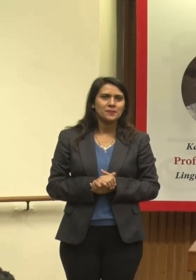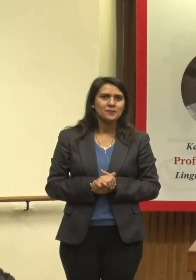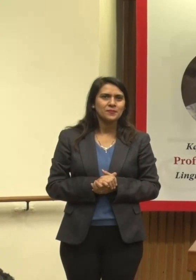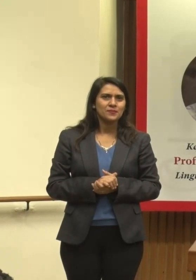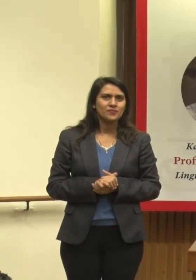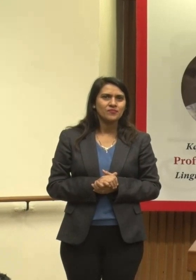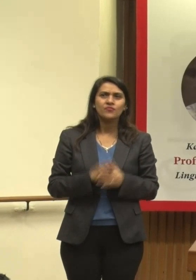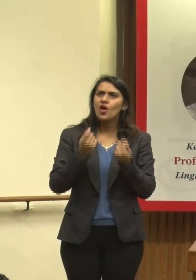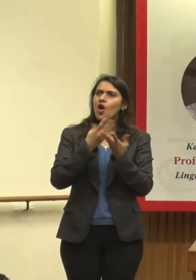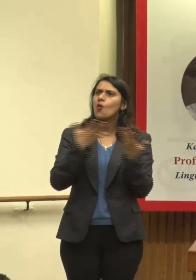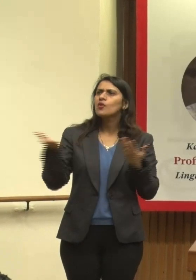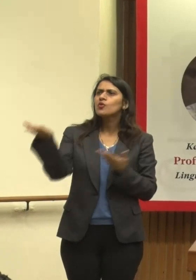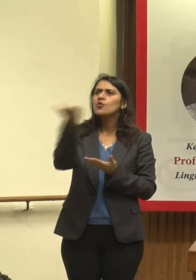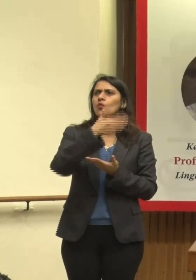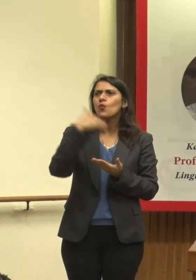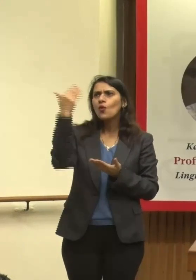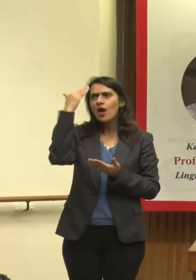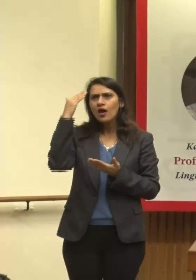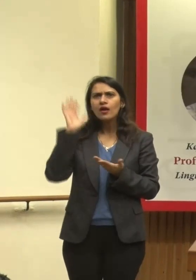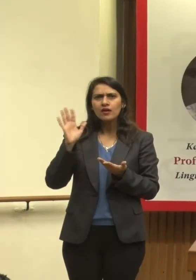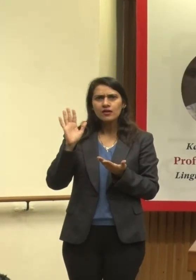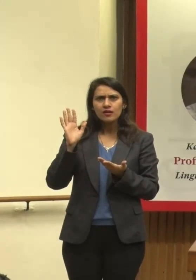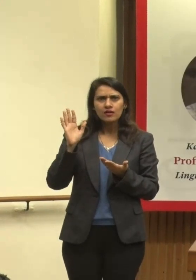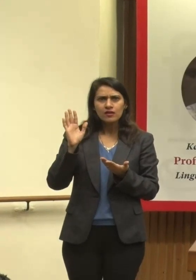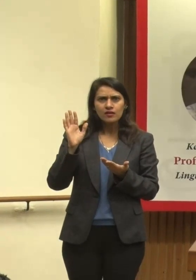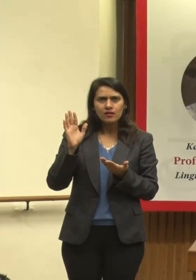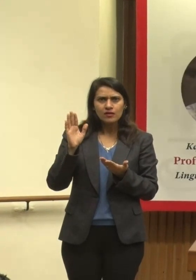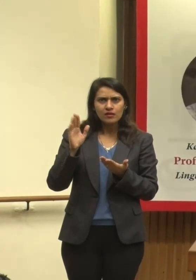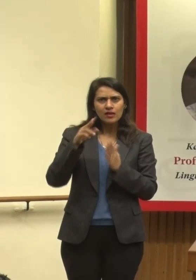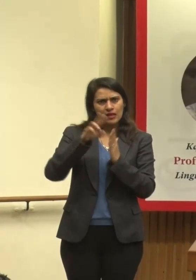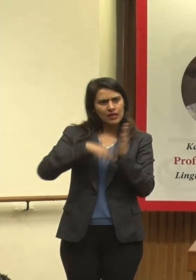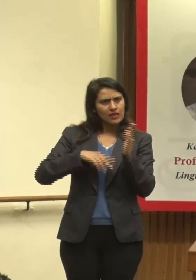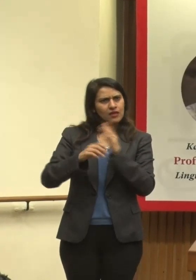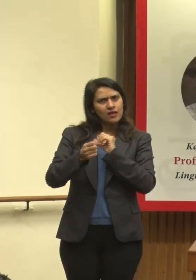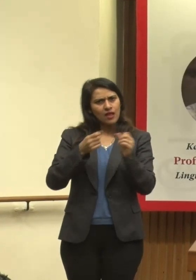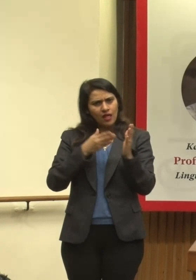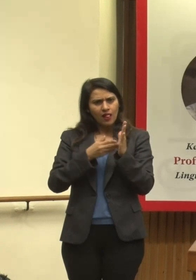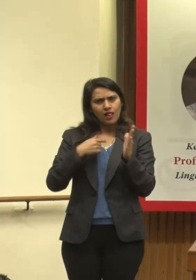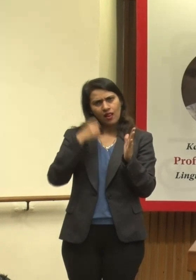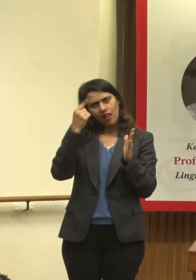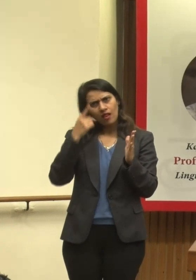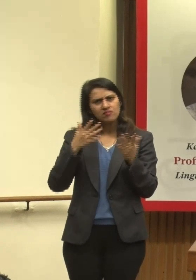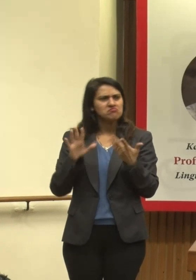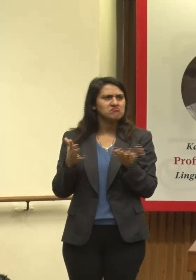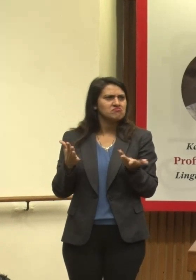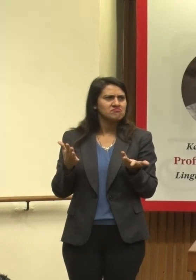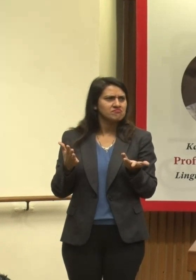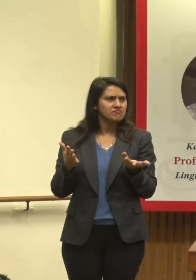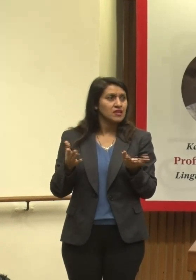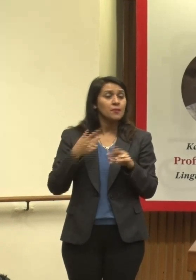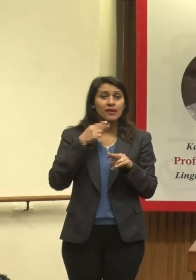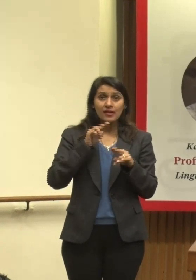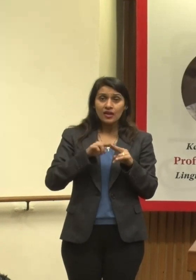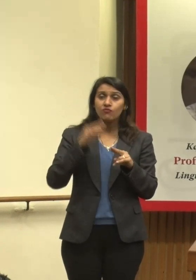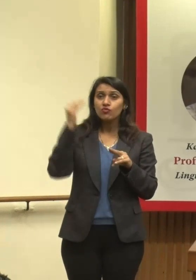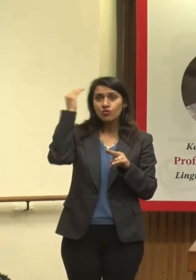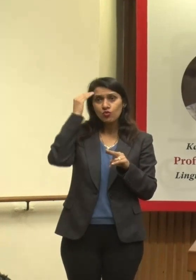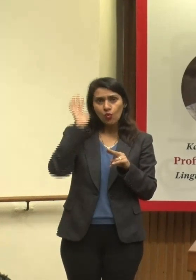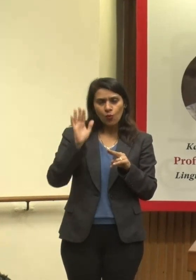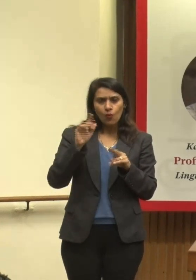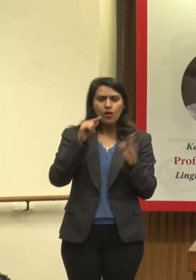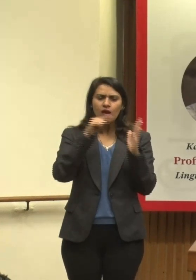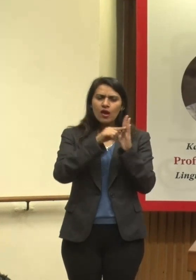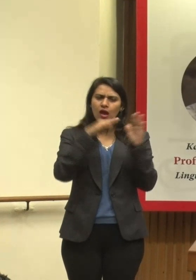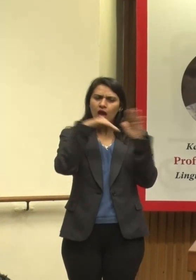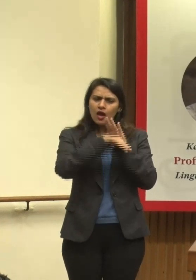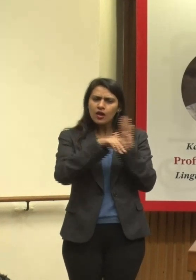How many of us understand everything that Einstein has said? We won't be able to understand. But if we know that the thinking